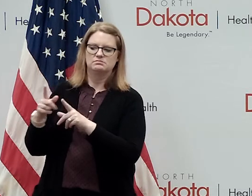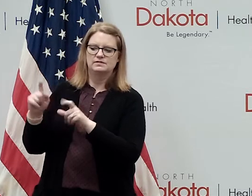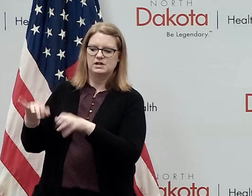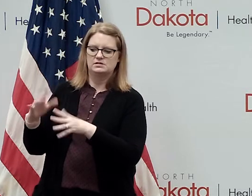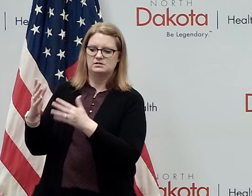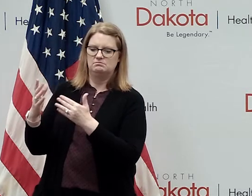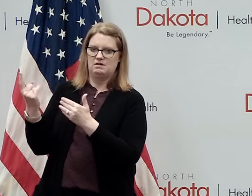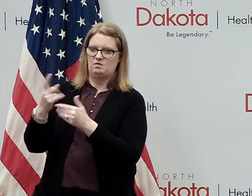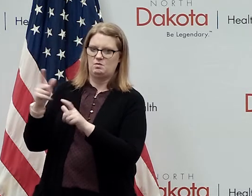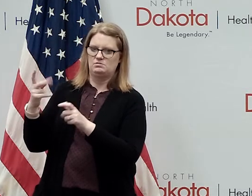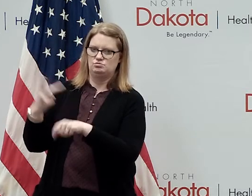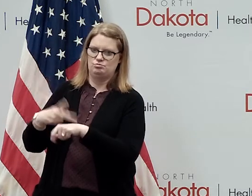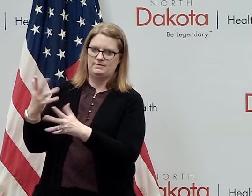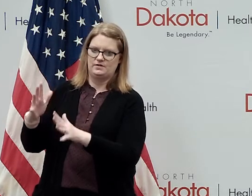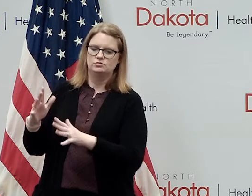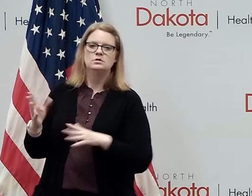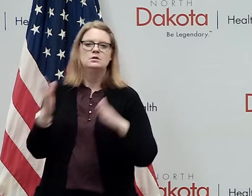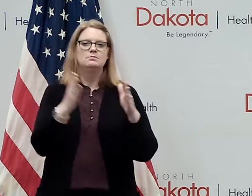say you work at a